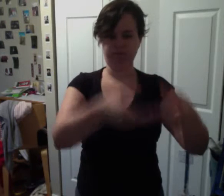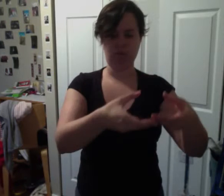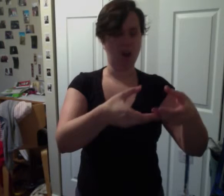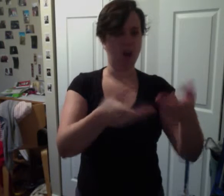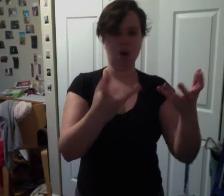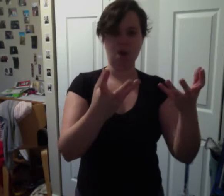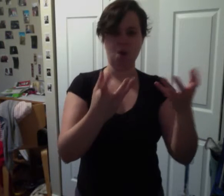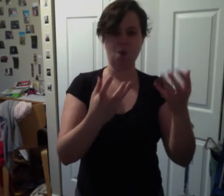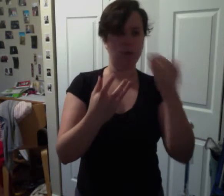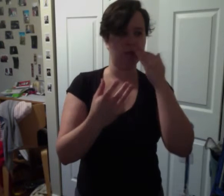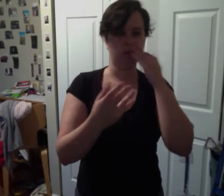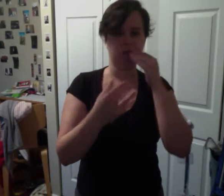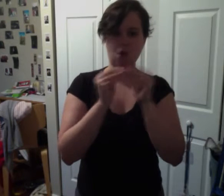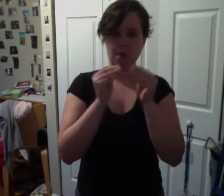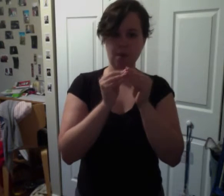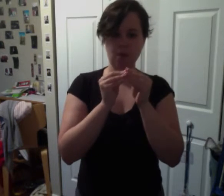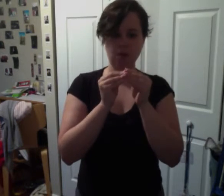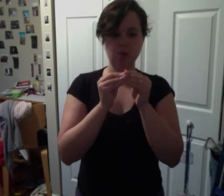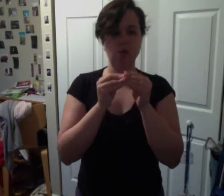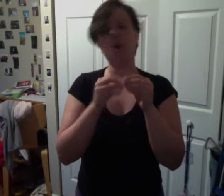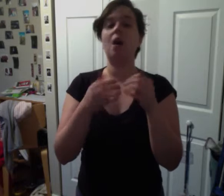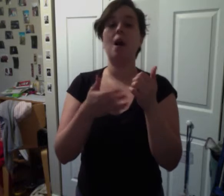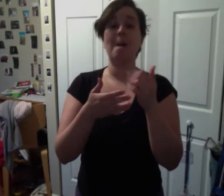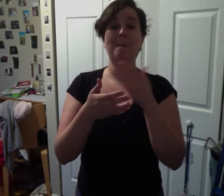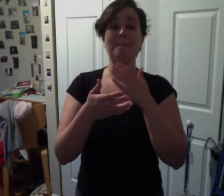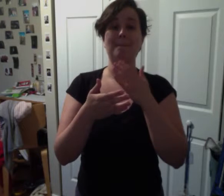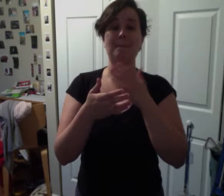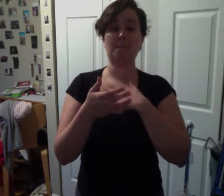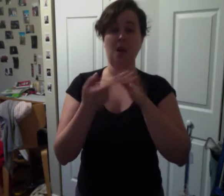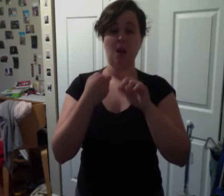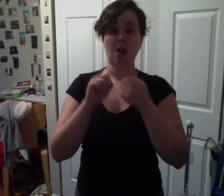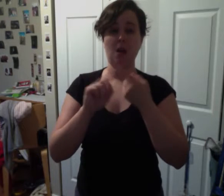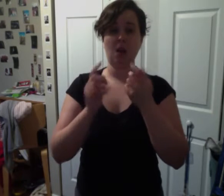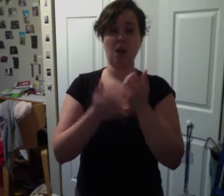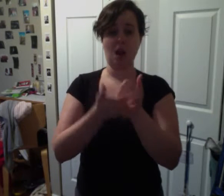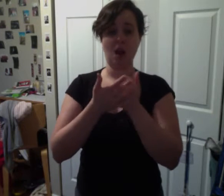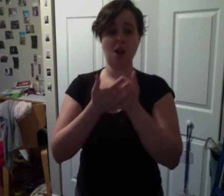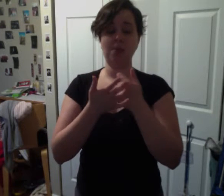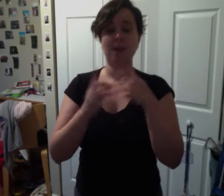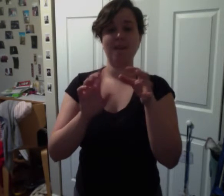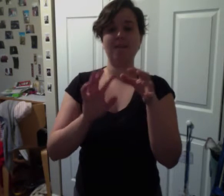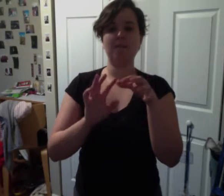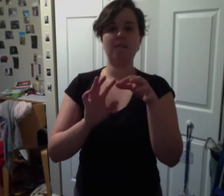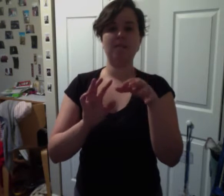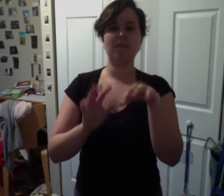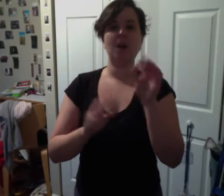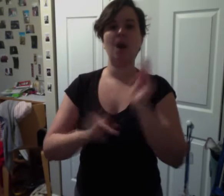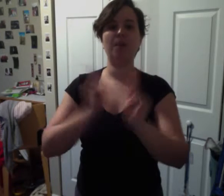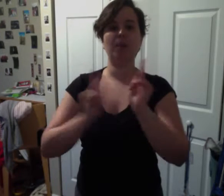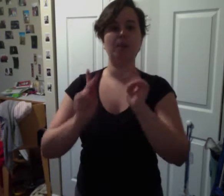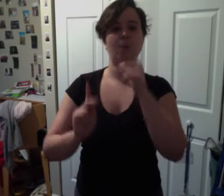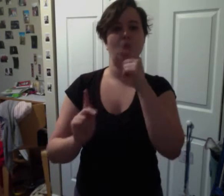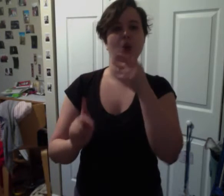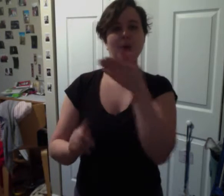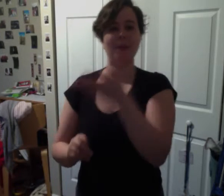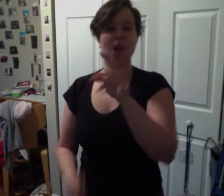all of the people we could find who had been at the Stonewall Inn that night. Recording these interviews, I saw how the